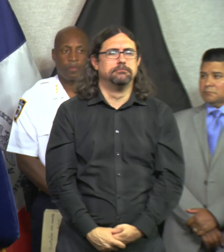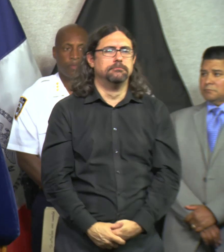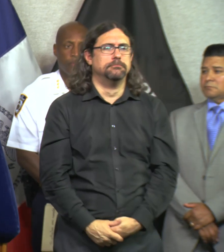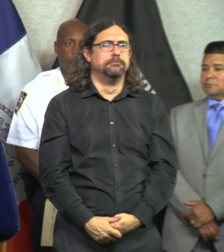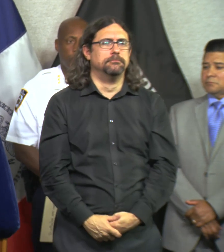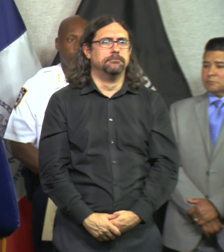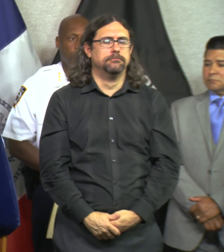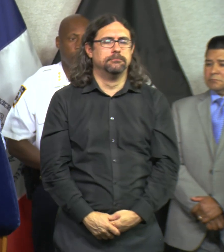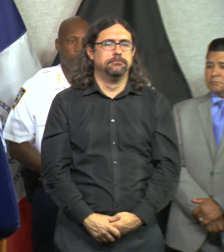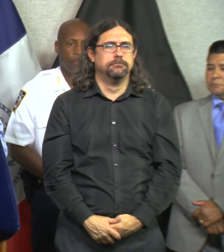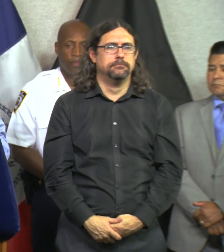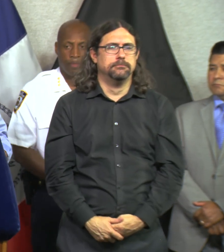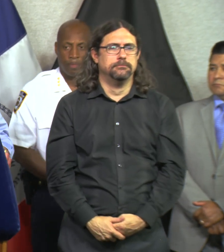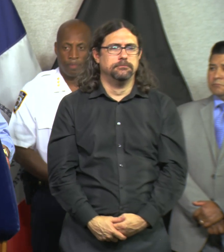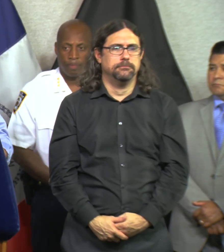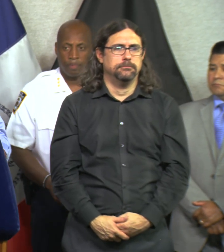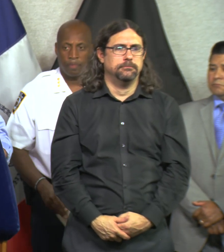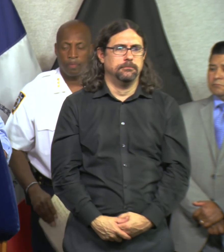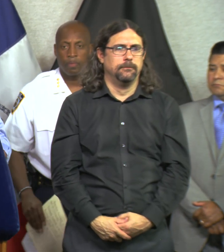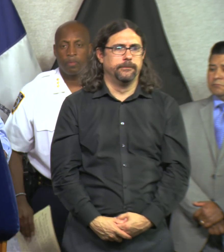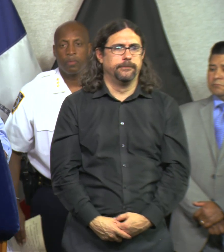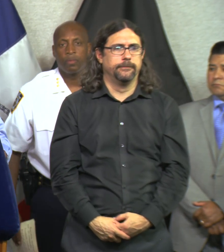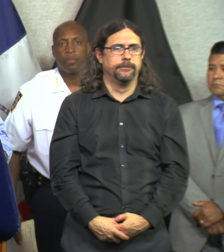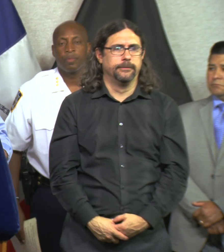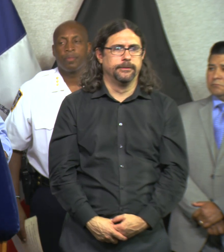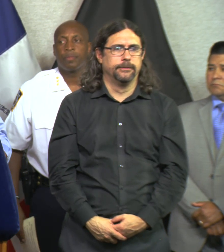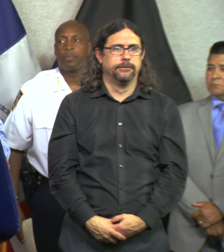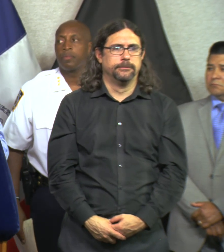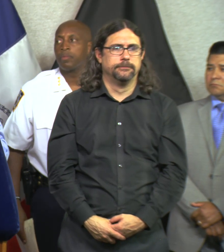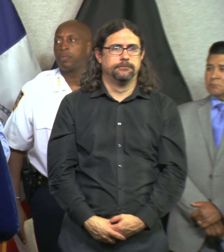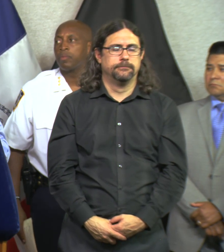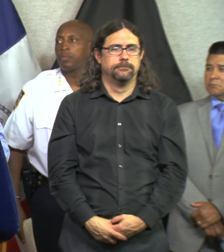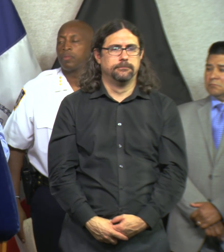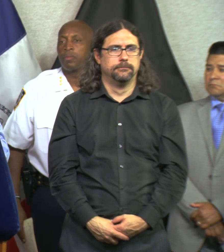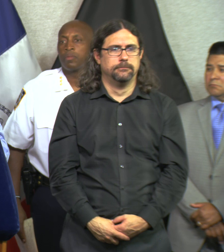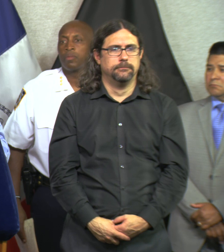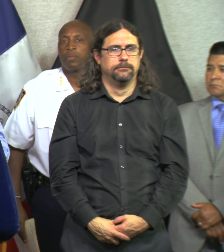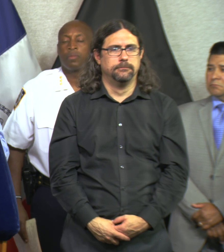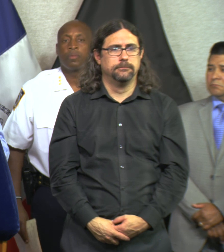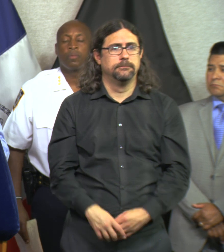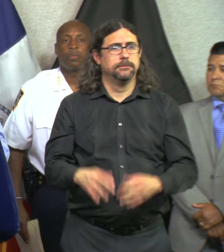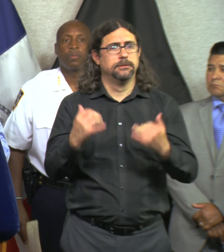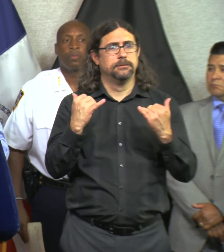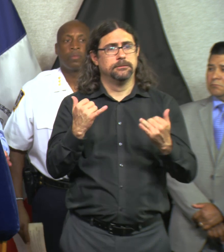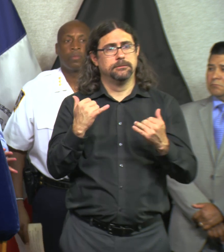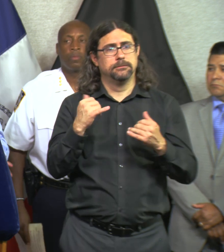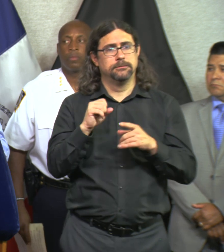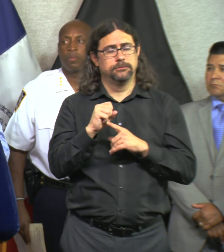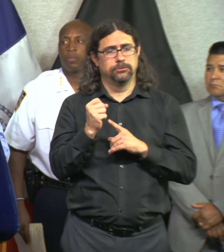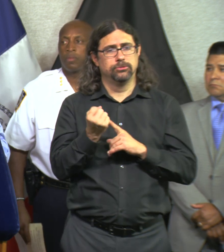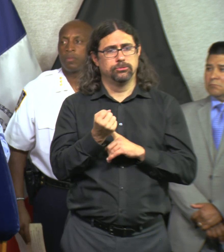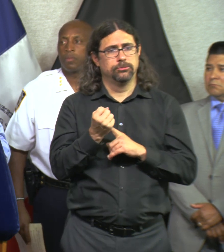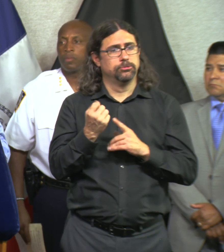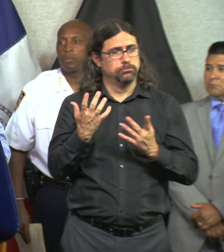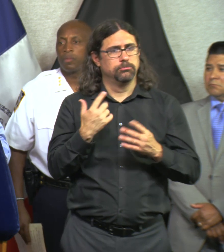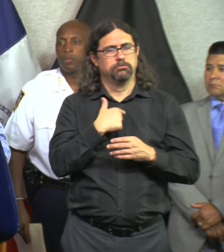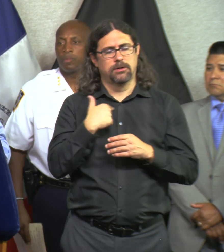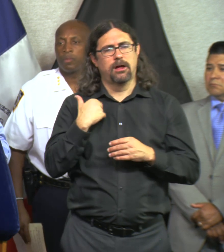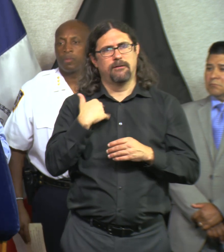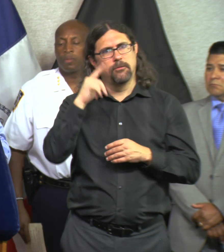So, under the current conditions, we have 24-hour outreach as we always do, but we redouble our